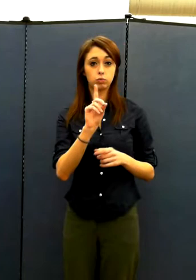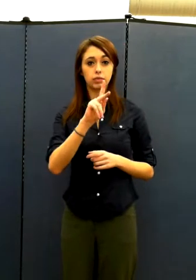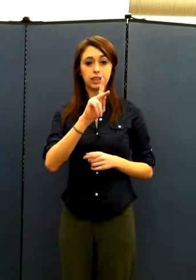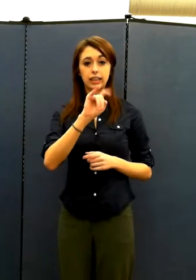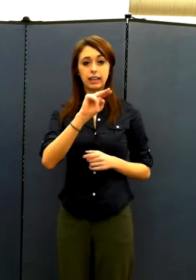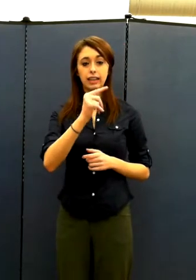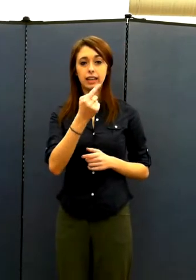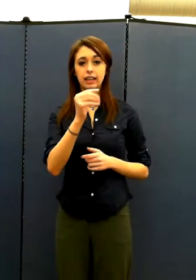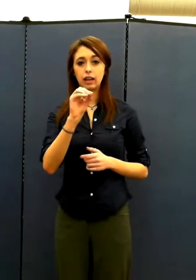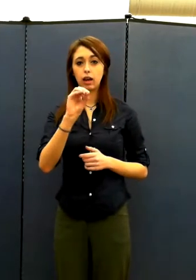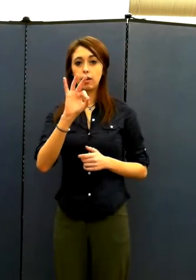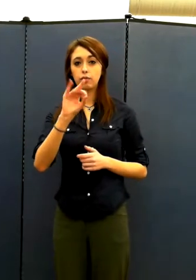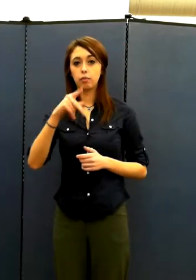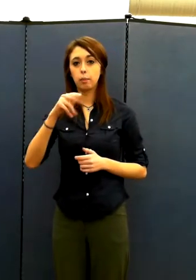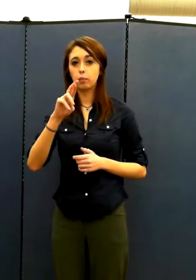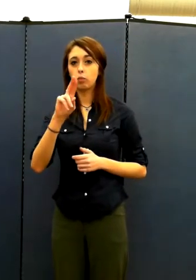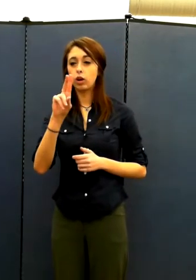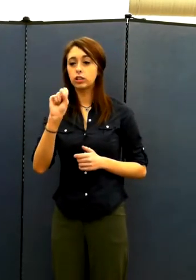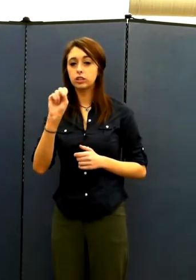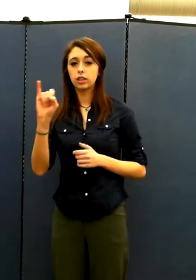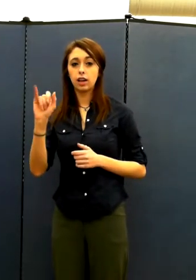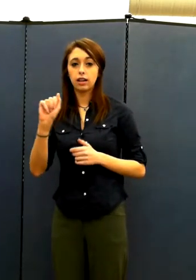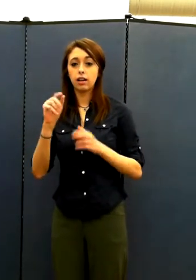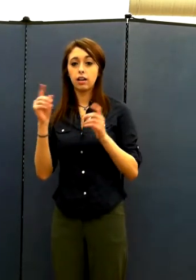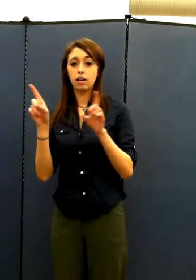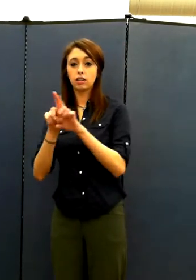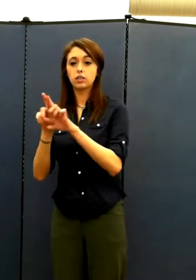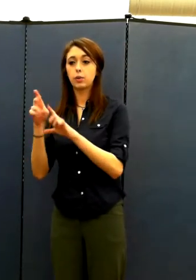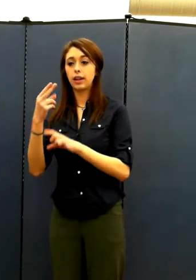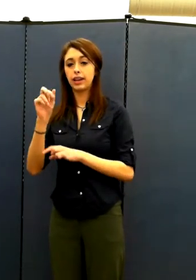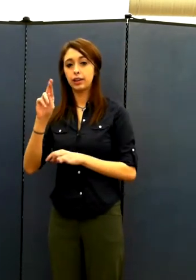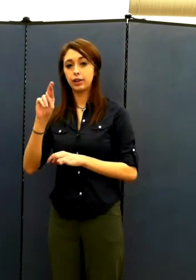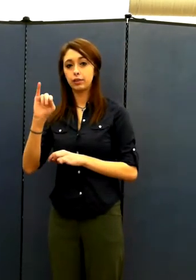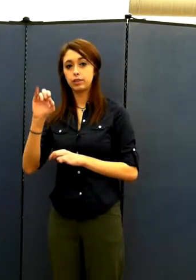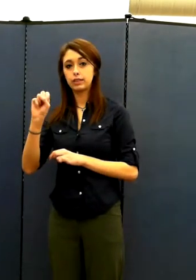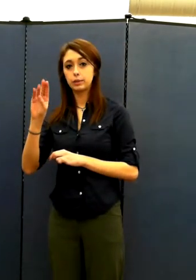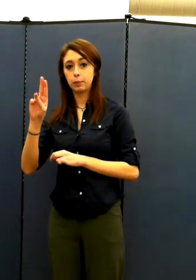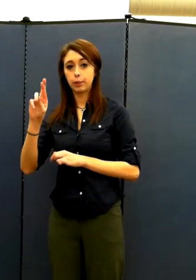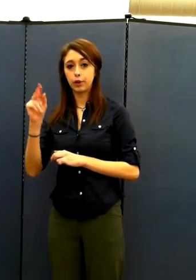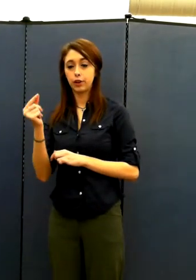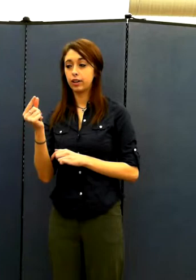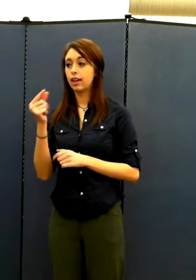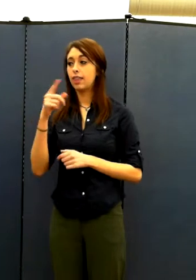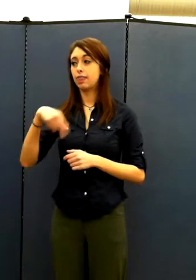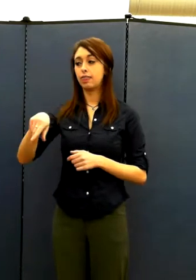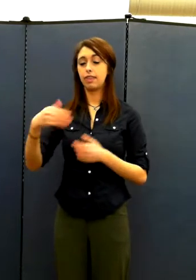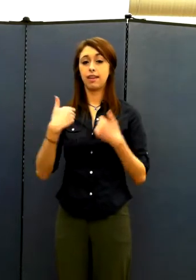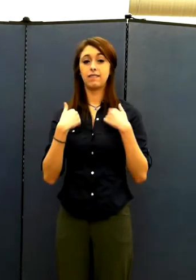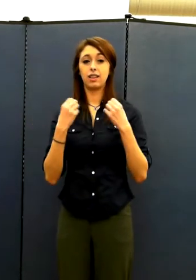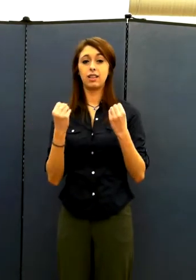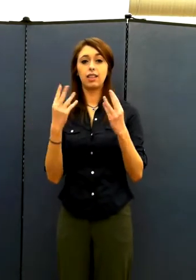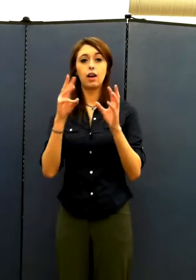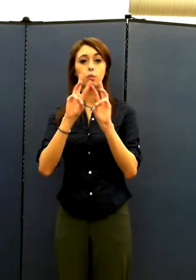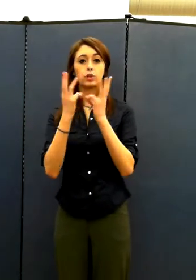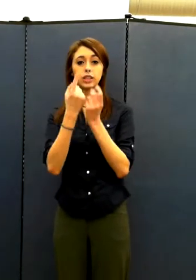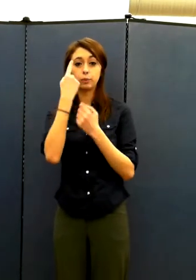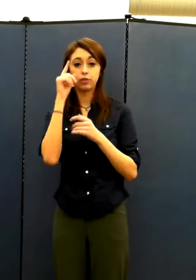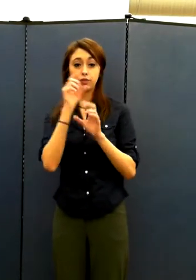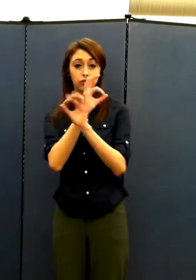in Harrisburg. They do a lot of workshops for free, and they are awesome workshops. It's a lot of like